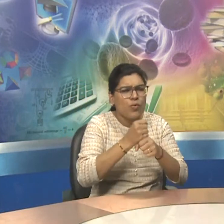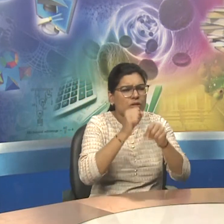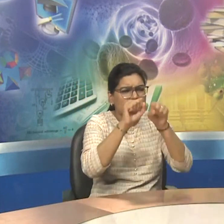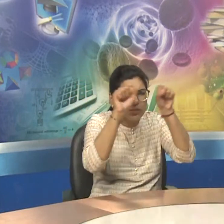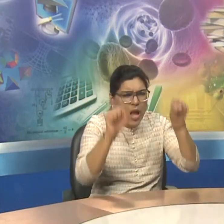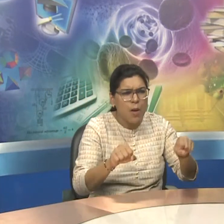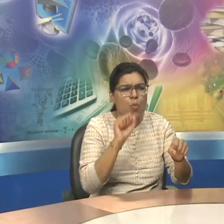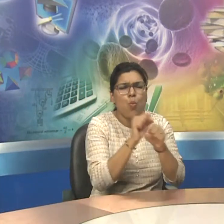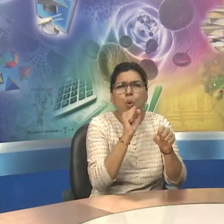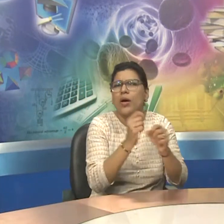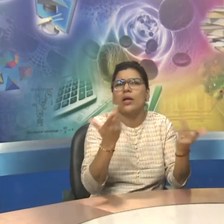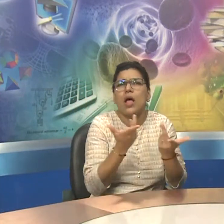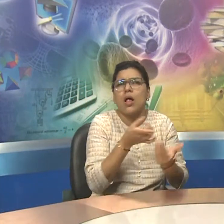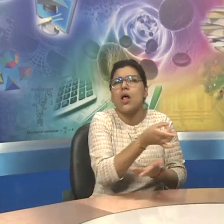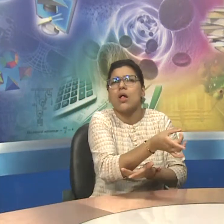political science